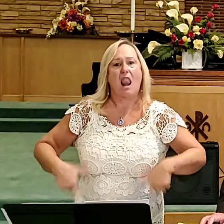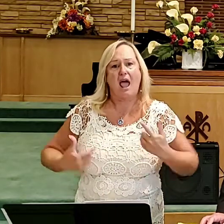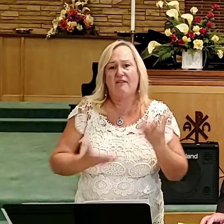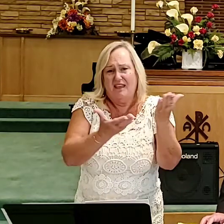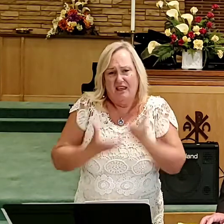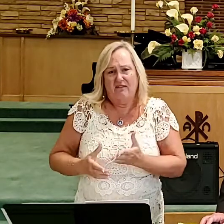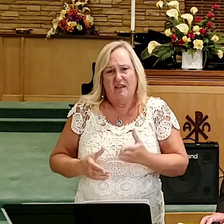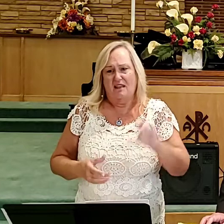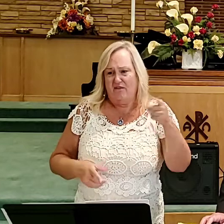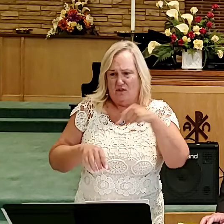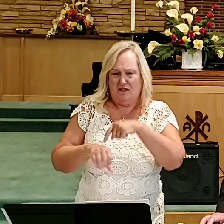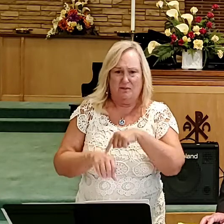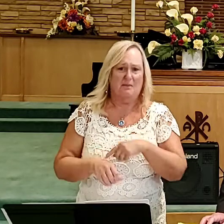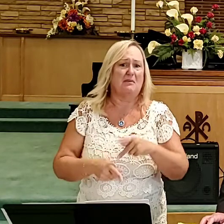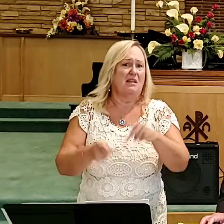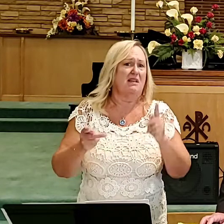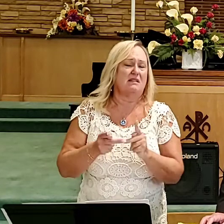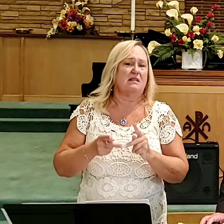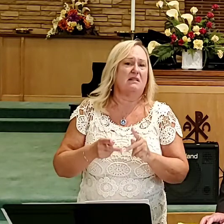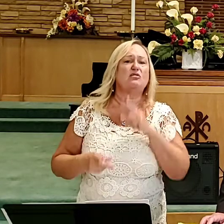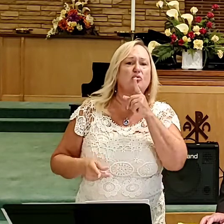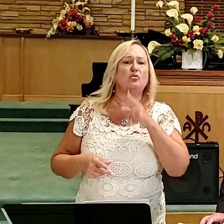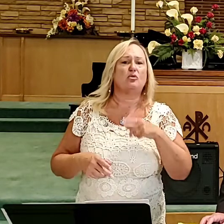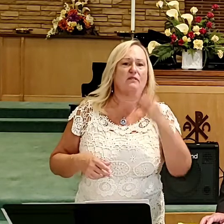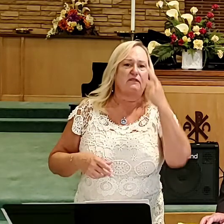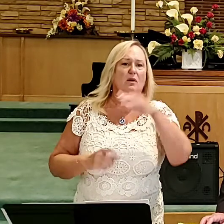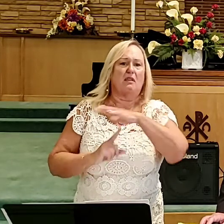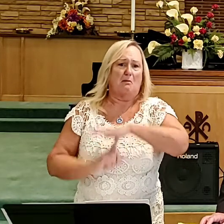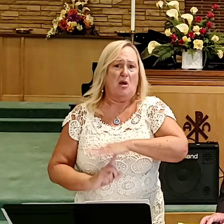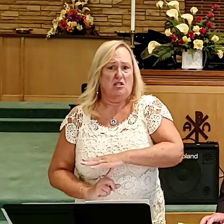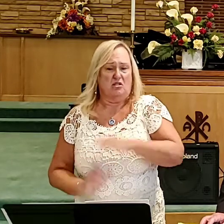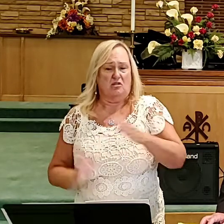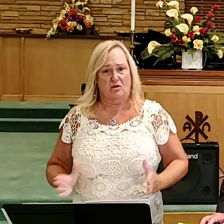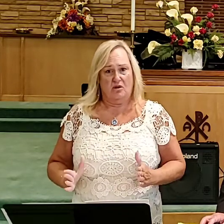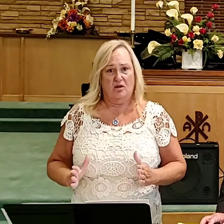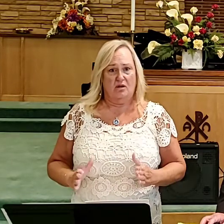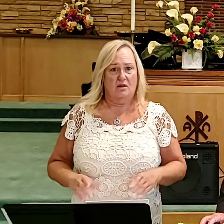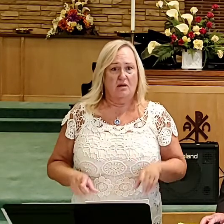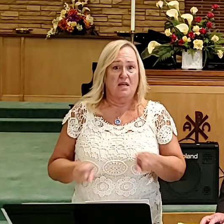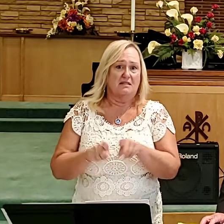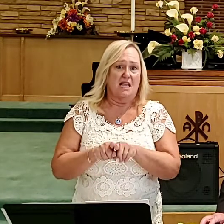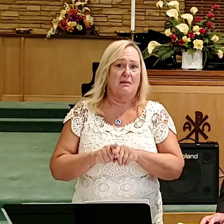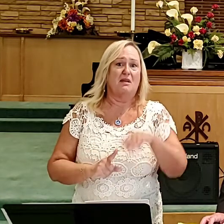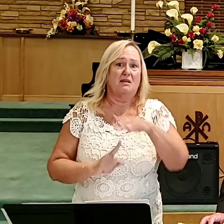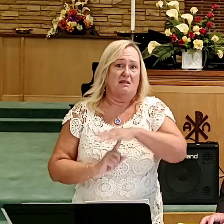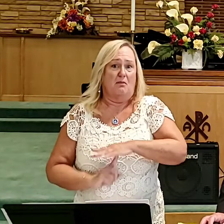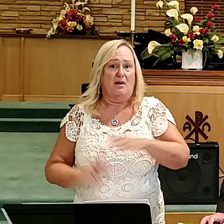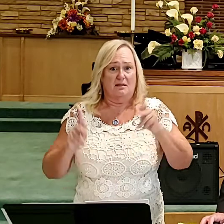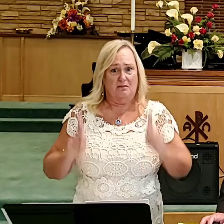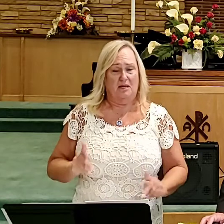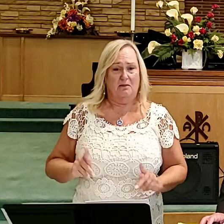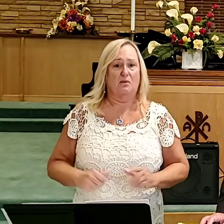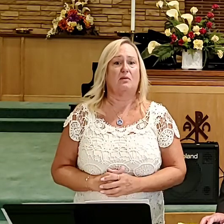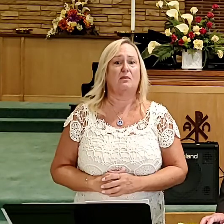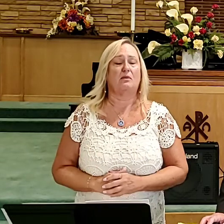first place. And that's as true for the oppressor as the oppressed.